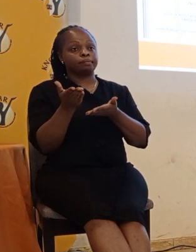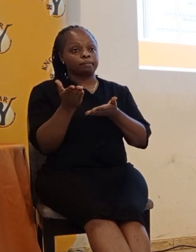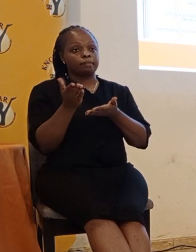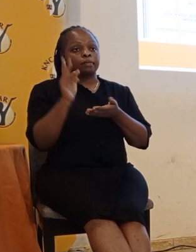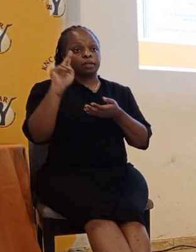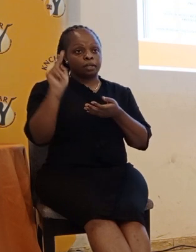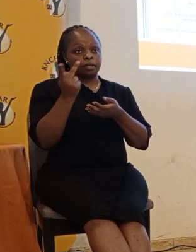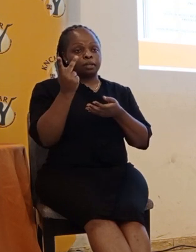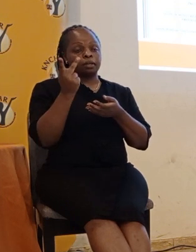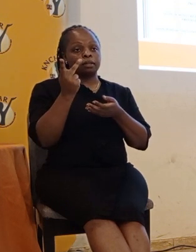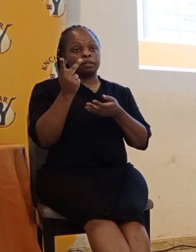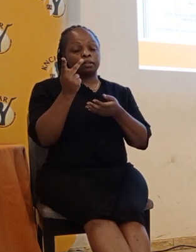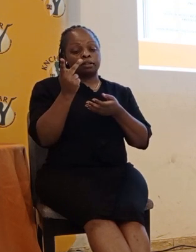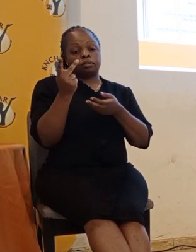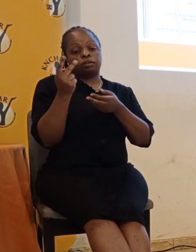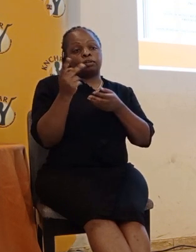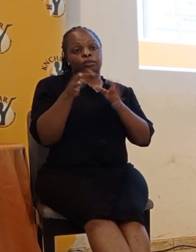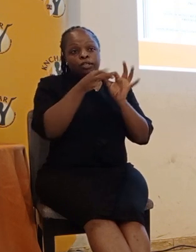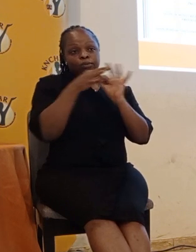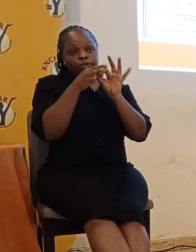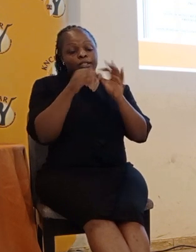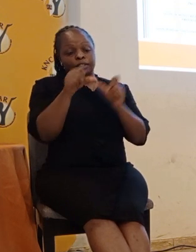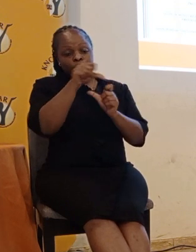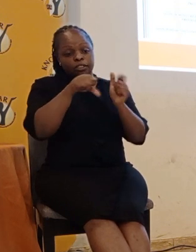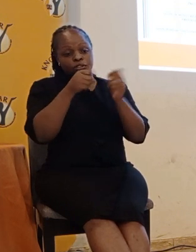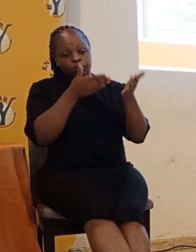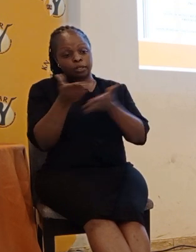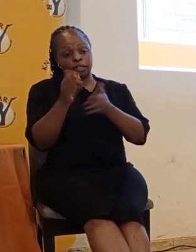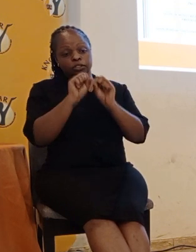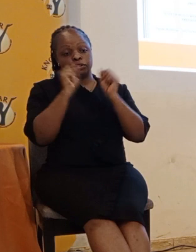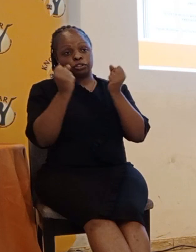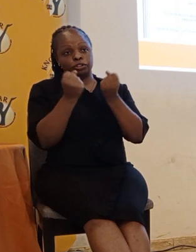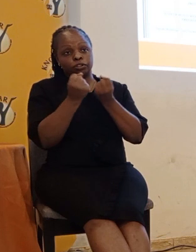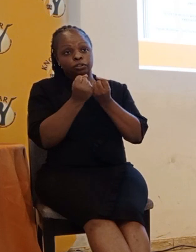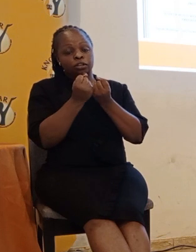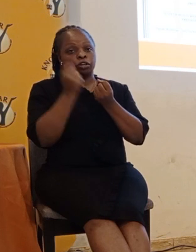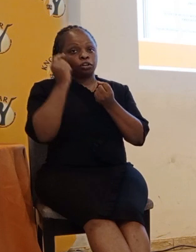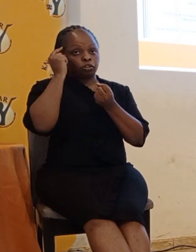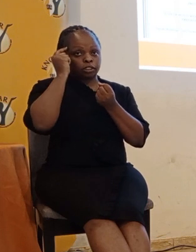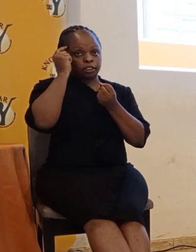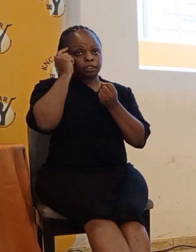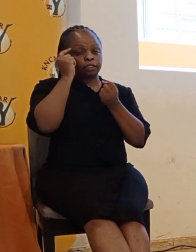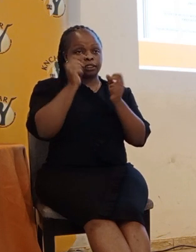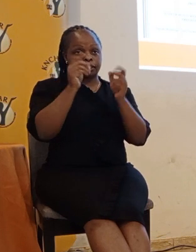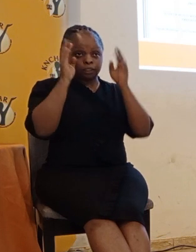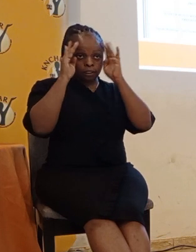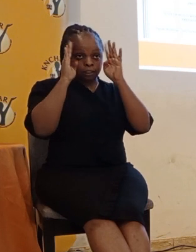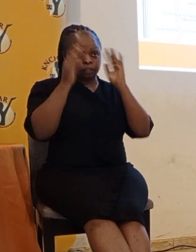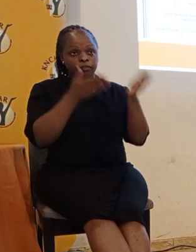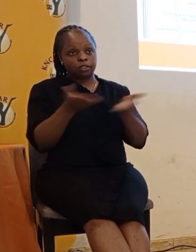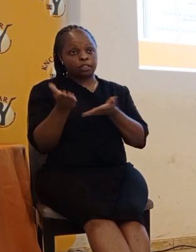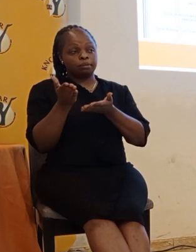Kenya Correspondents Association, karibuni sana. Social Conscience Initiative, karibuni sana.